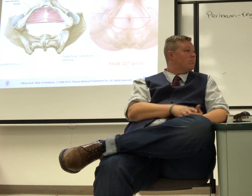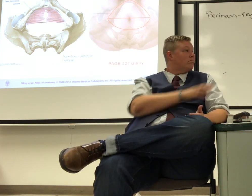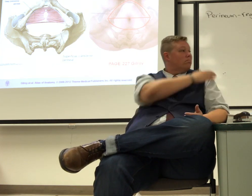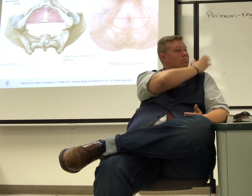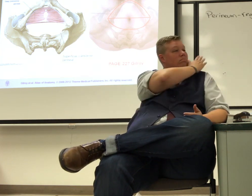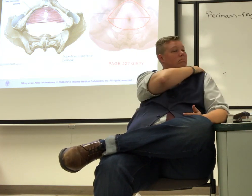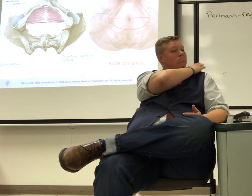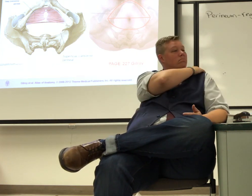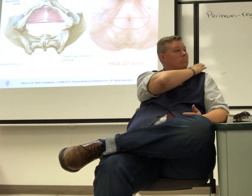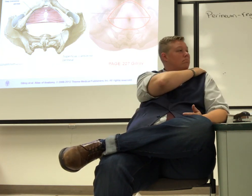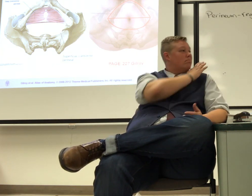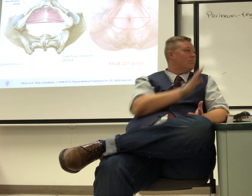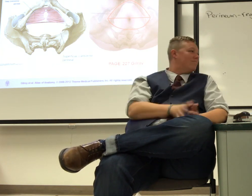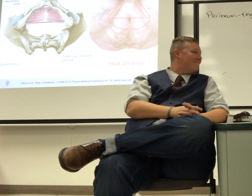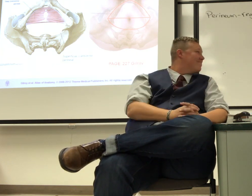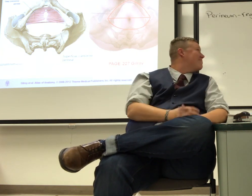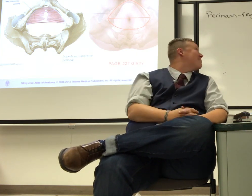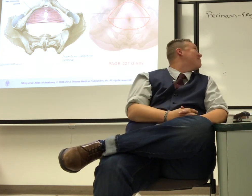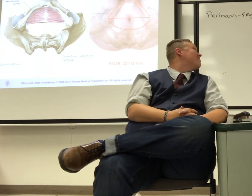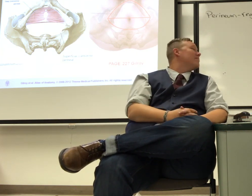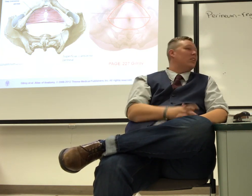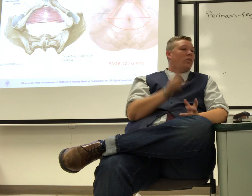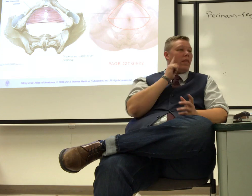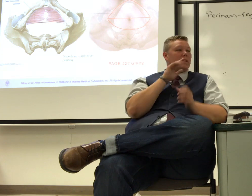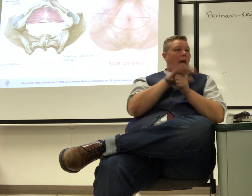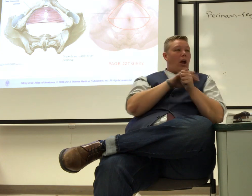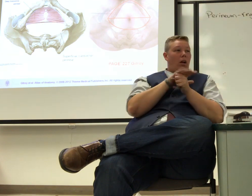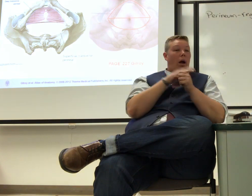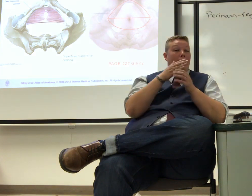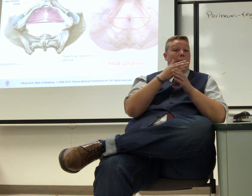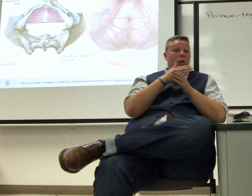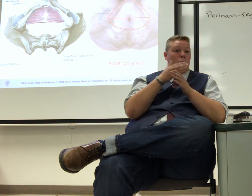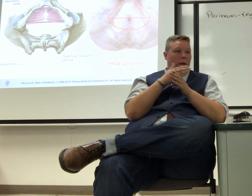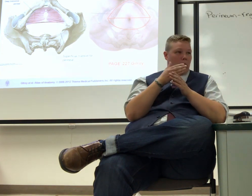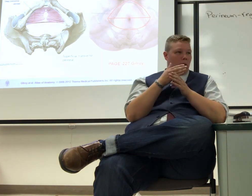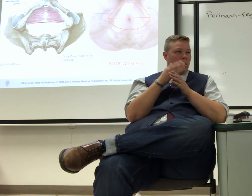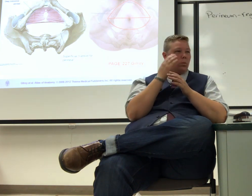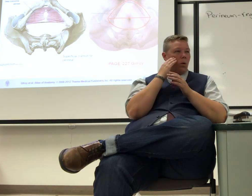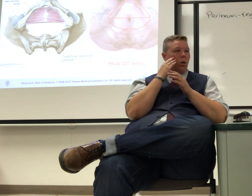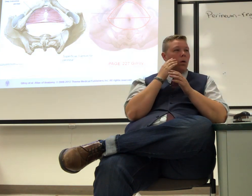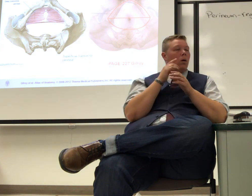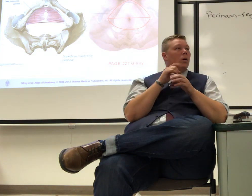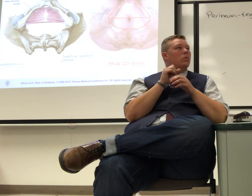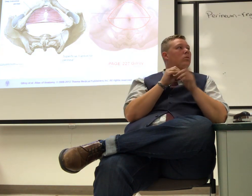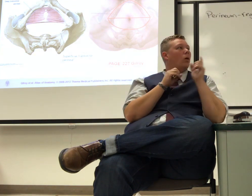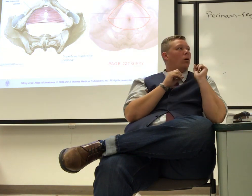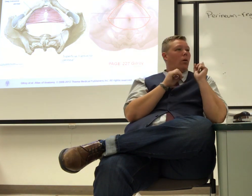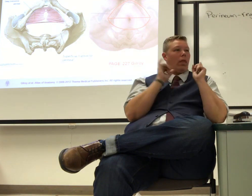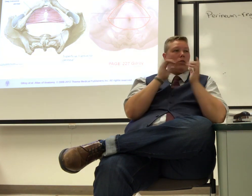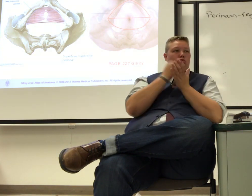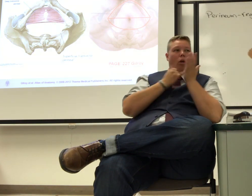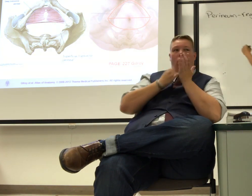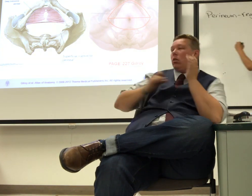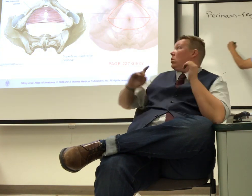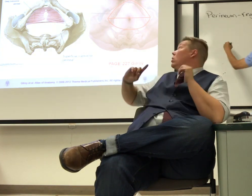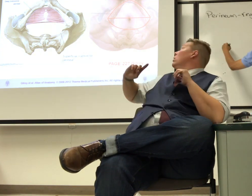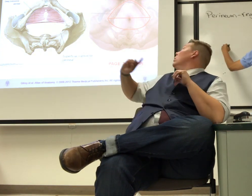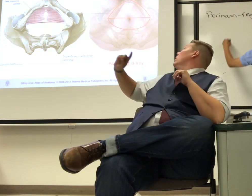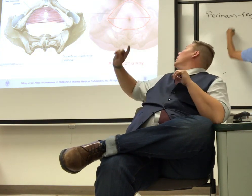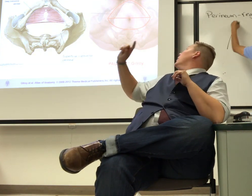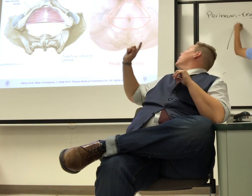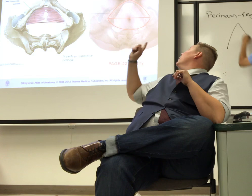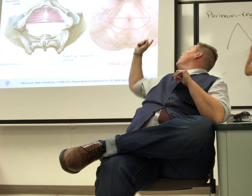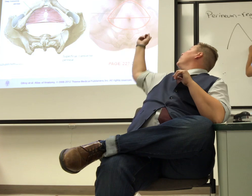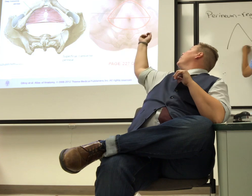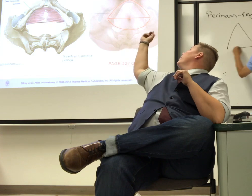So it's the region between that. So it's not that, it's between that. So look at the drawing here. They kind of draw the region